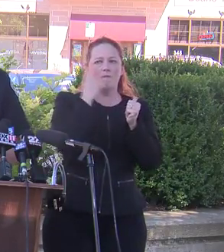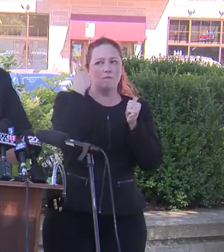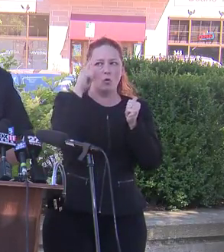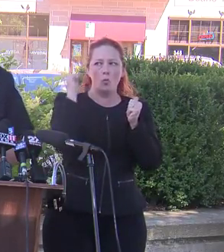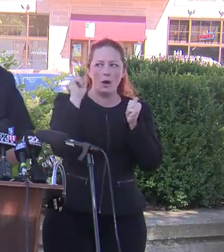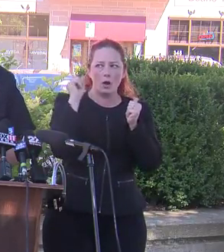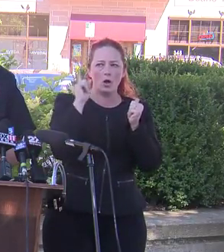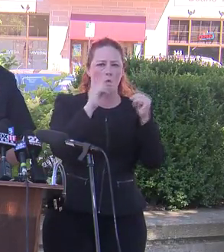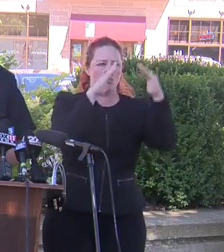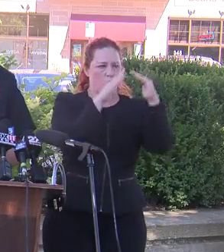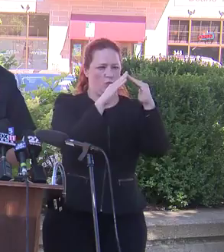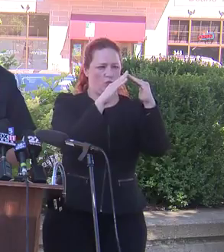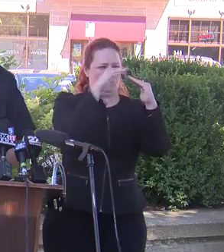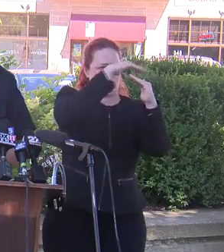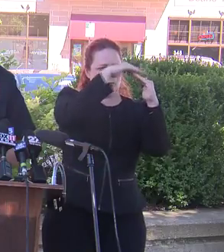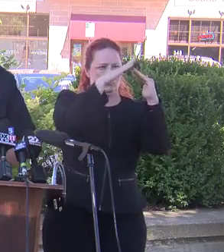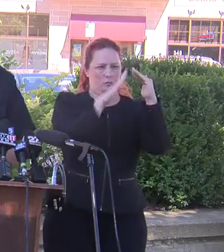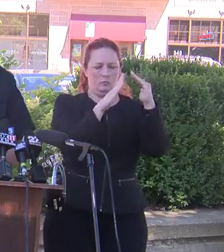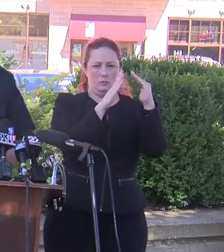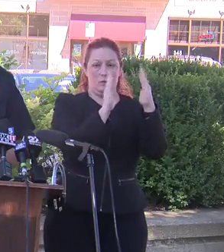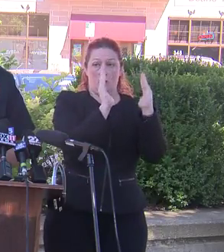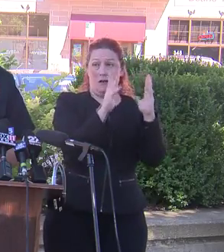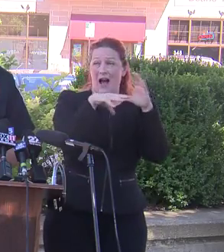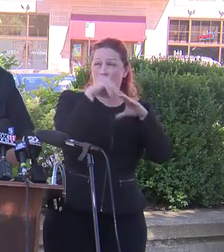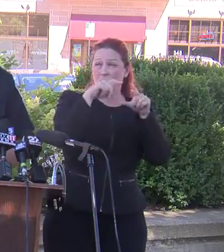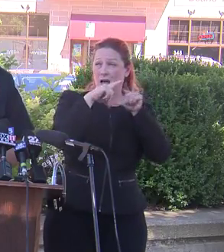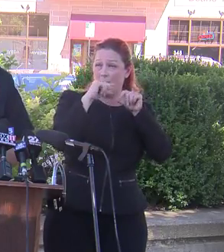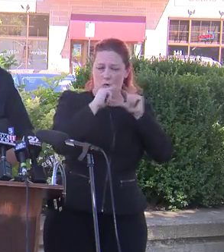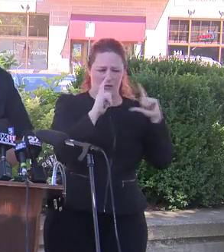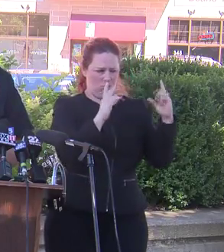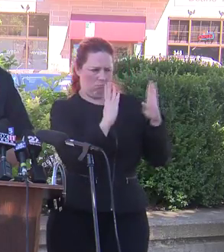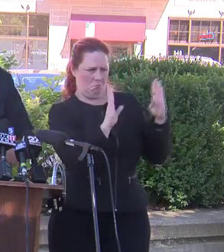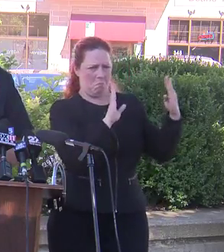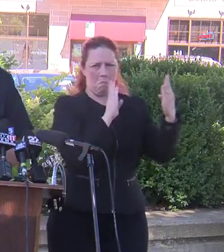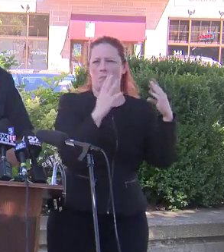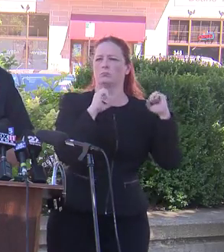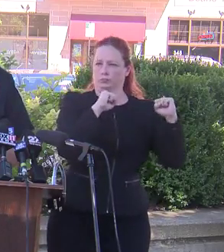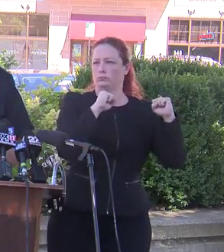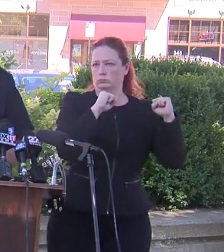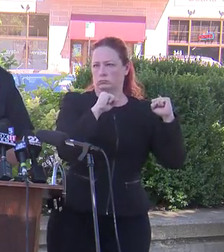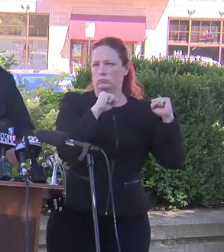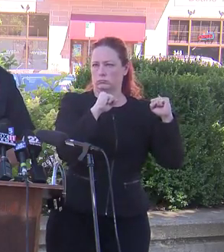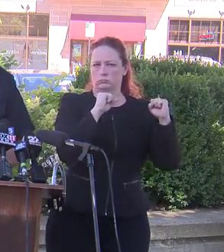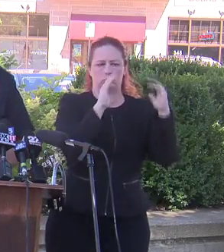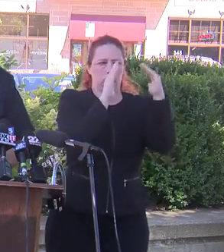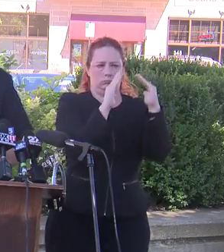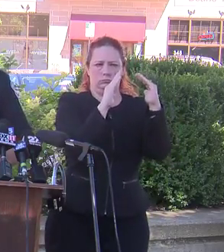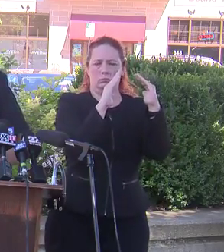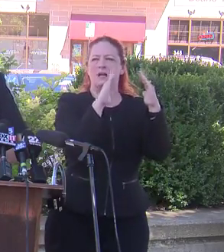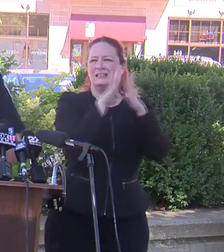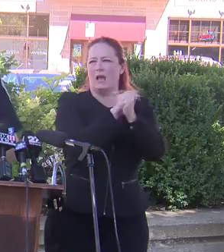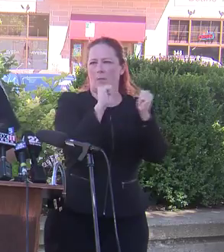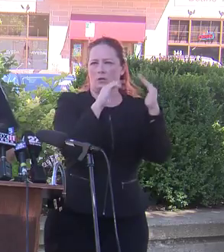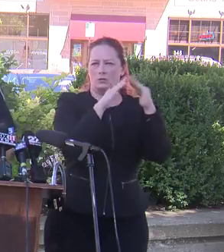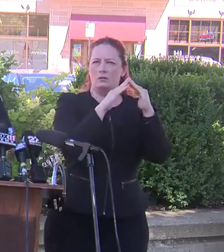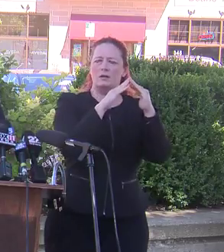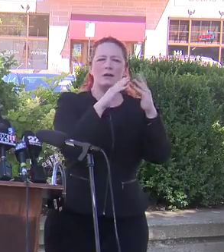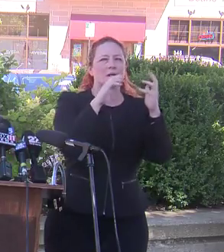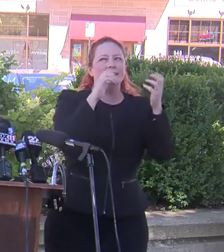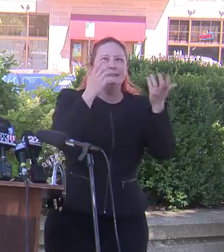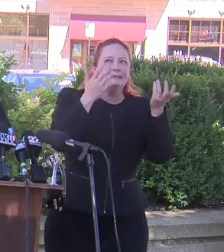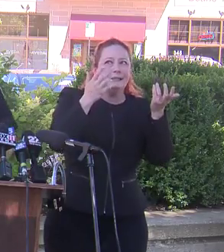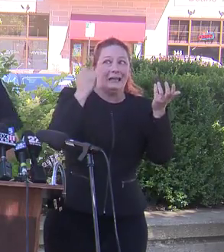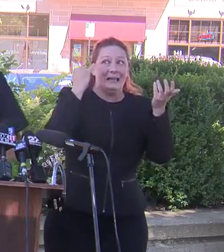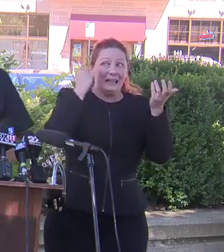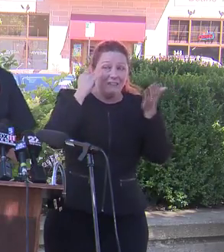roof. The brick facade is stable, so that primary damage is isolated to the roof. There is some danger of some loose materials maybe